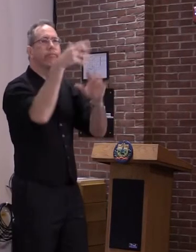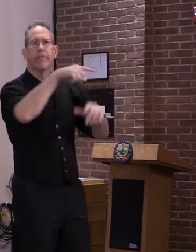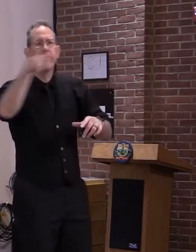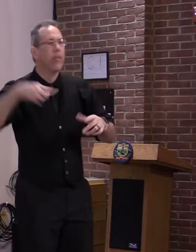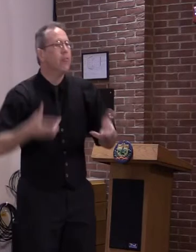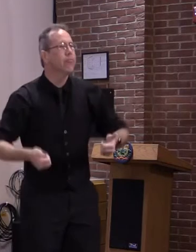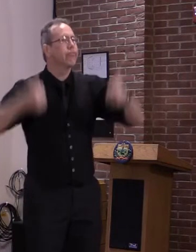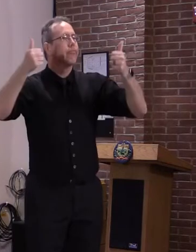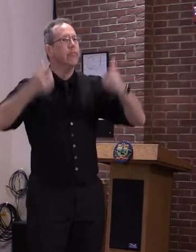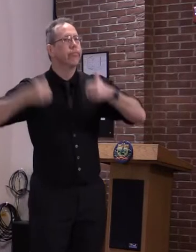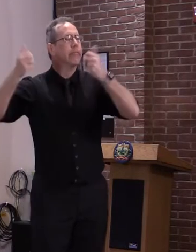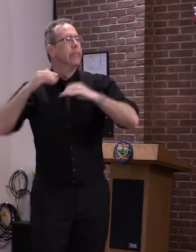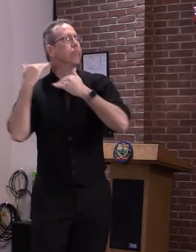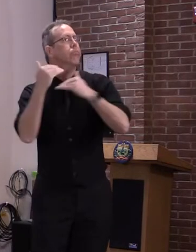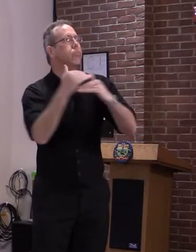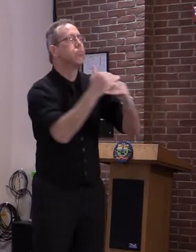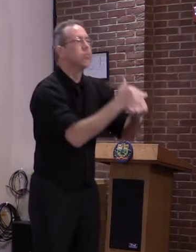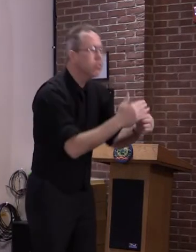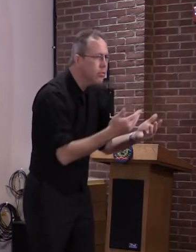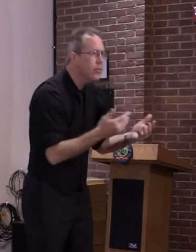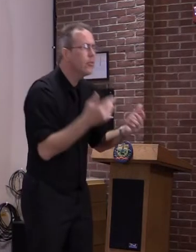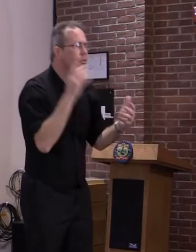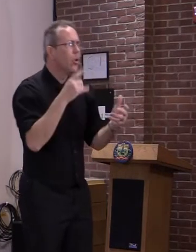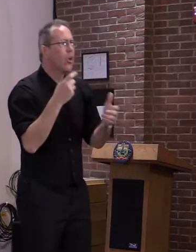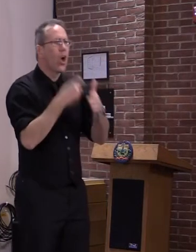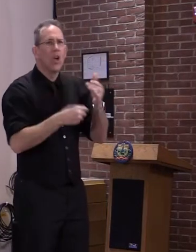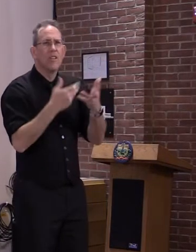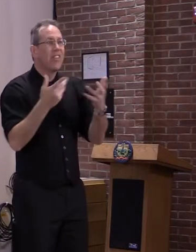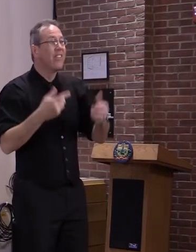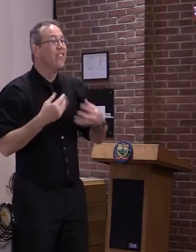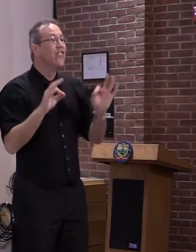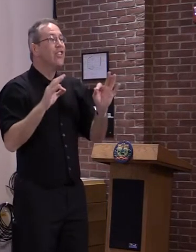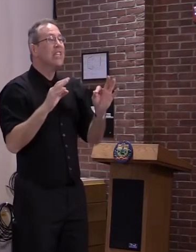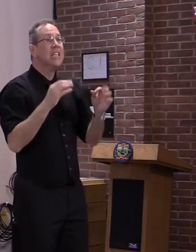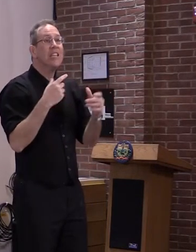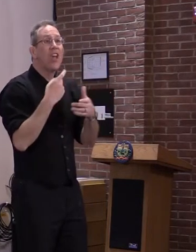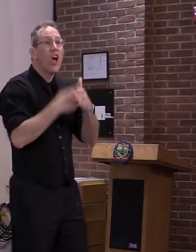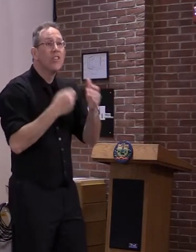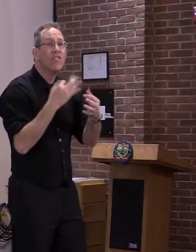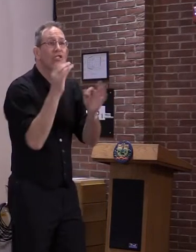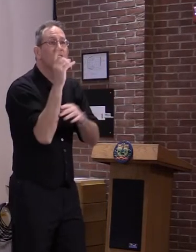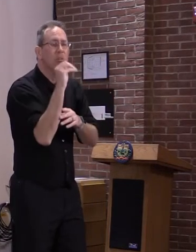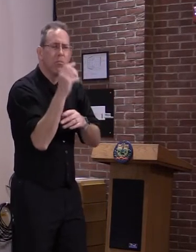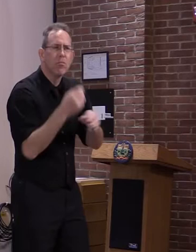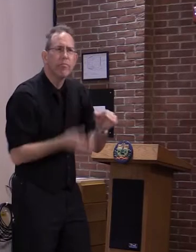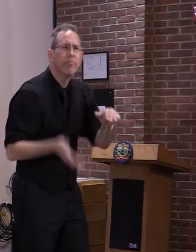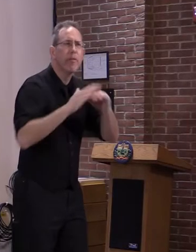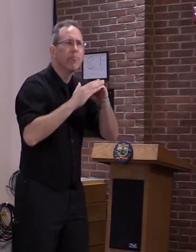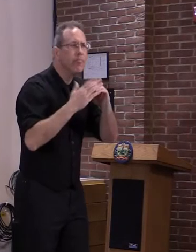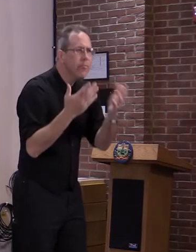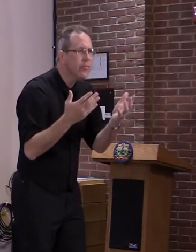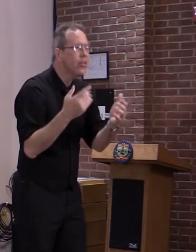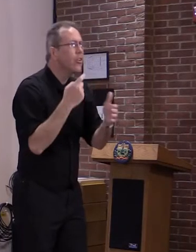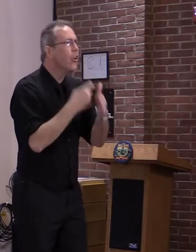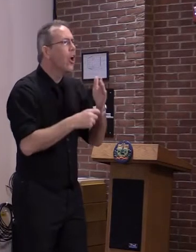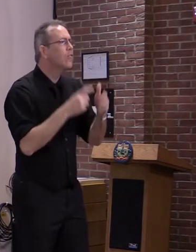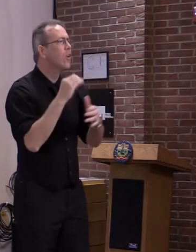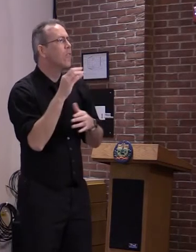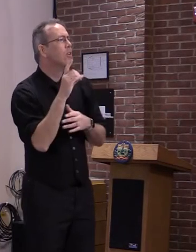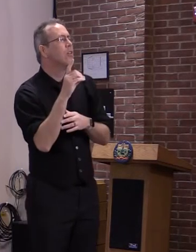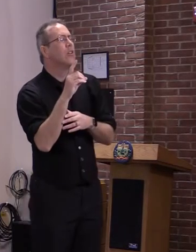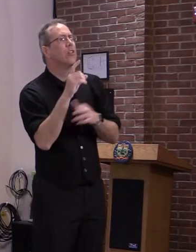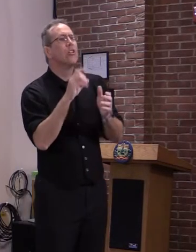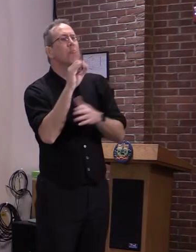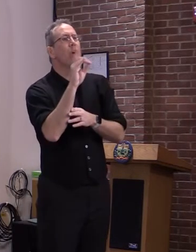for democracy and to do all we can to condemn the actions taken by Russia and Putin in